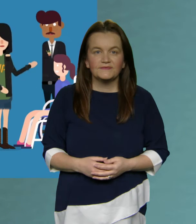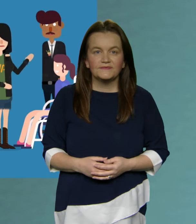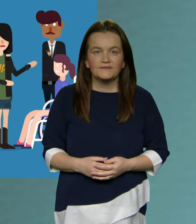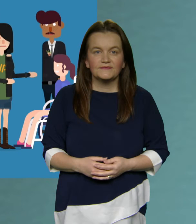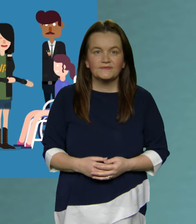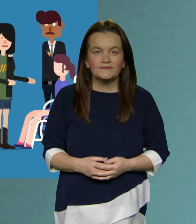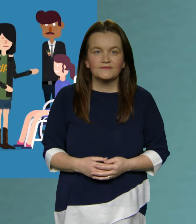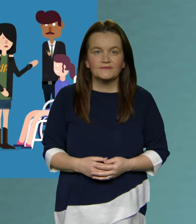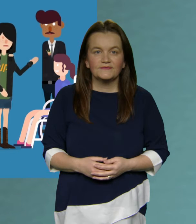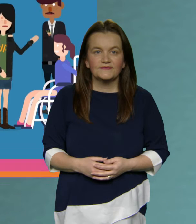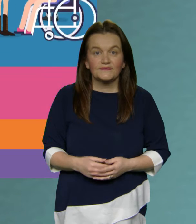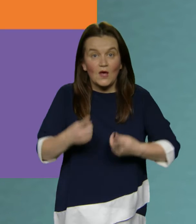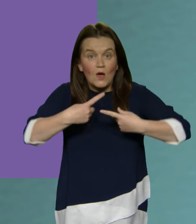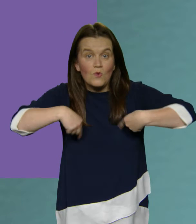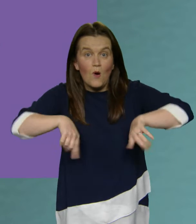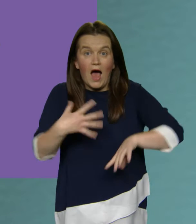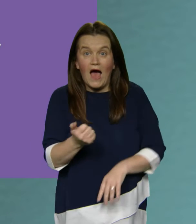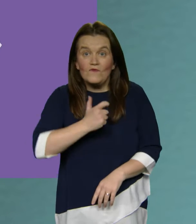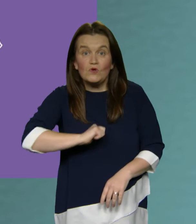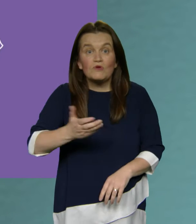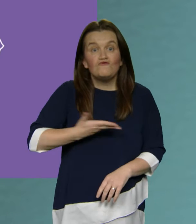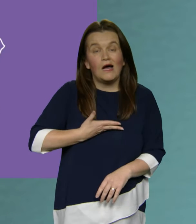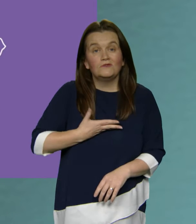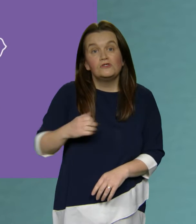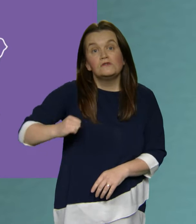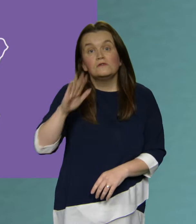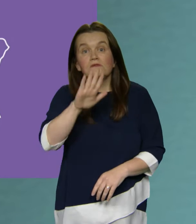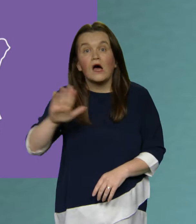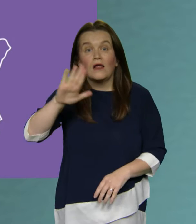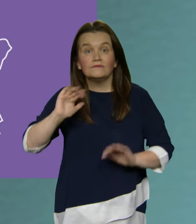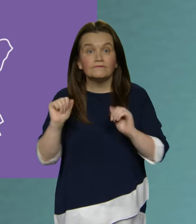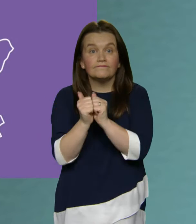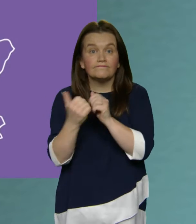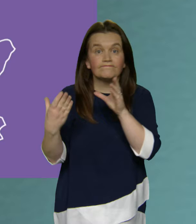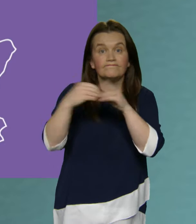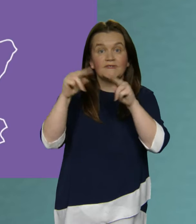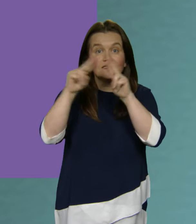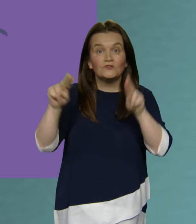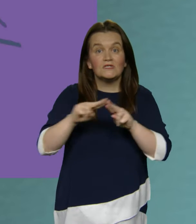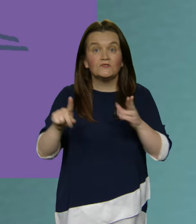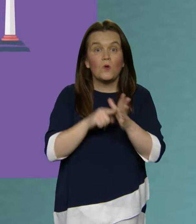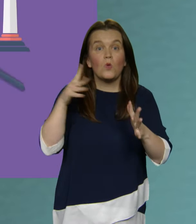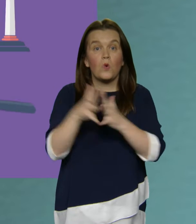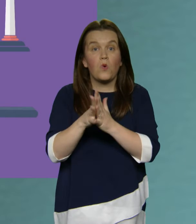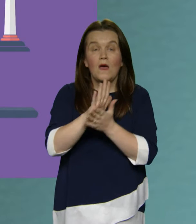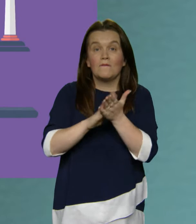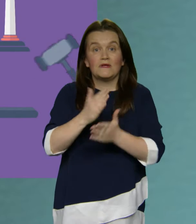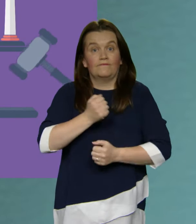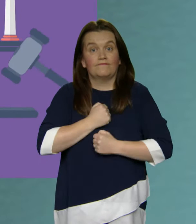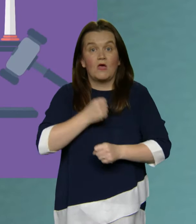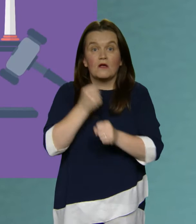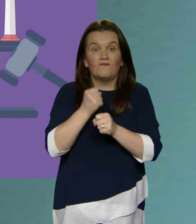We all have human rights. As a country, Scotland has signed up to international laws that mean our government